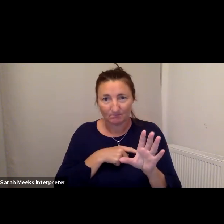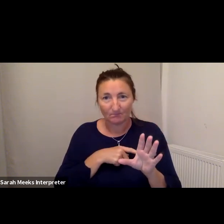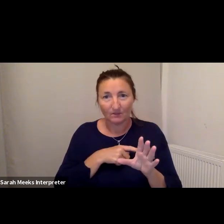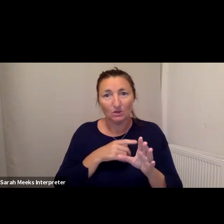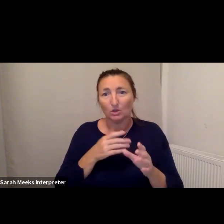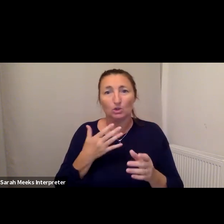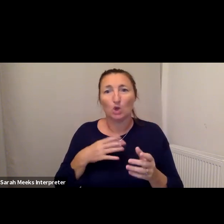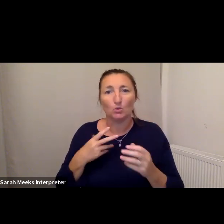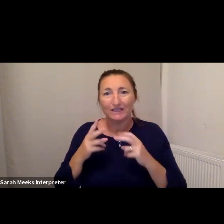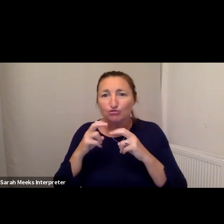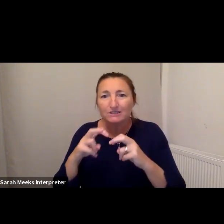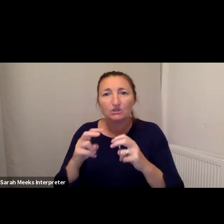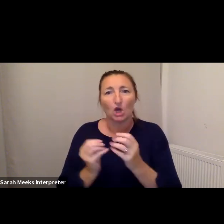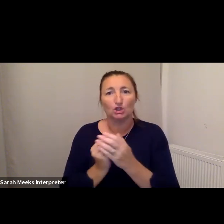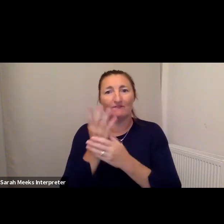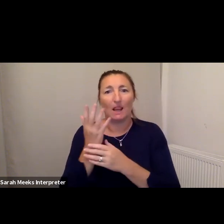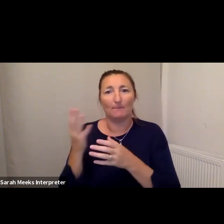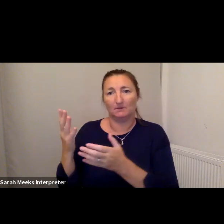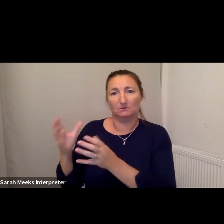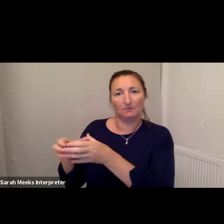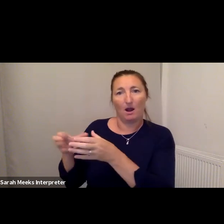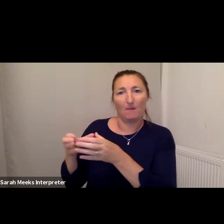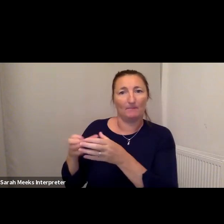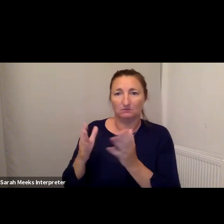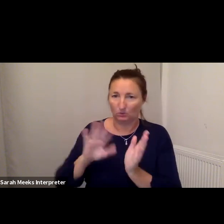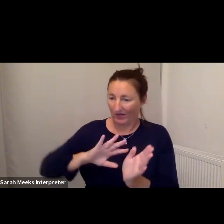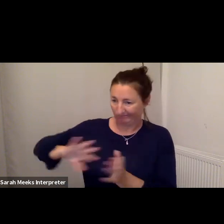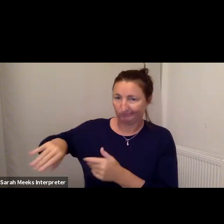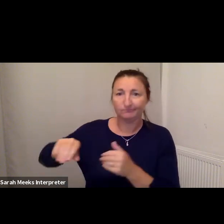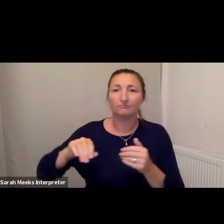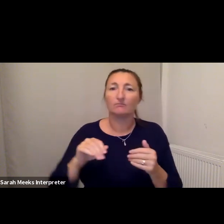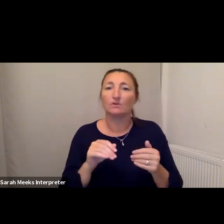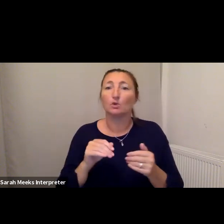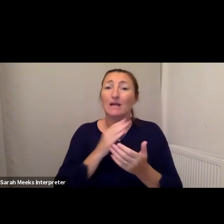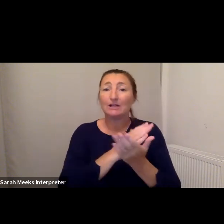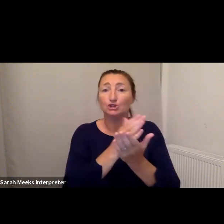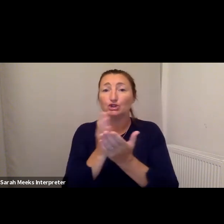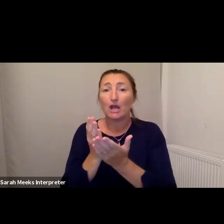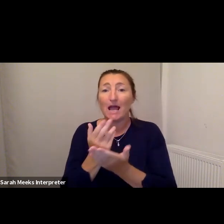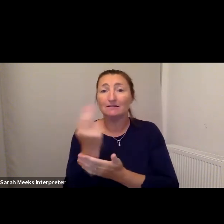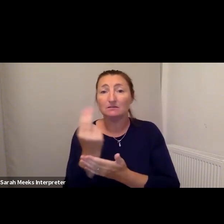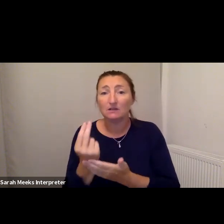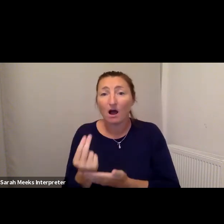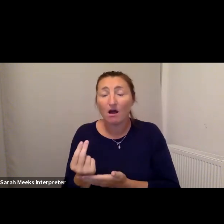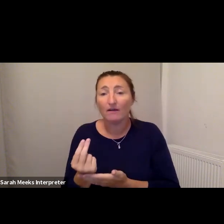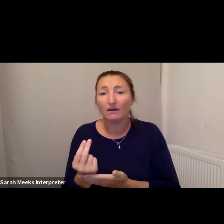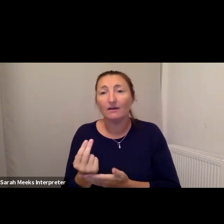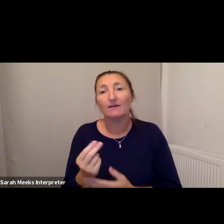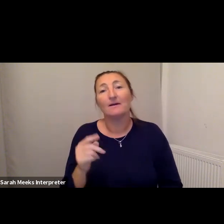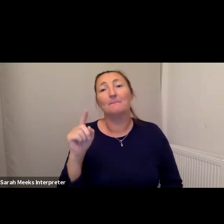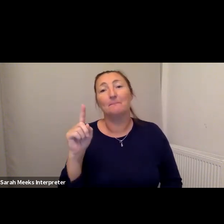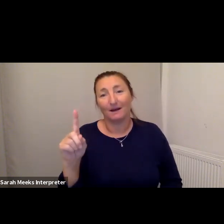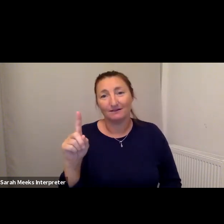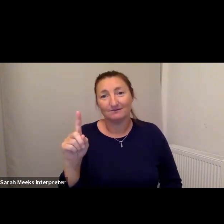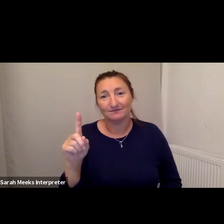R&D department to be able to innovate, and that's great. And design sharing is great, but you